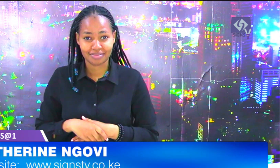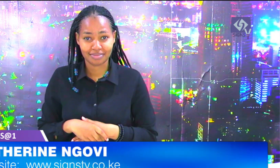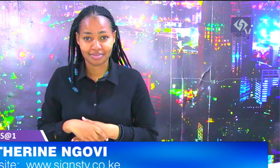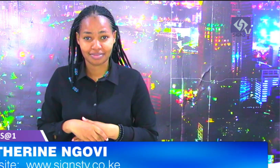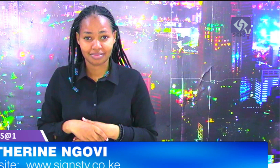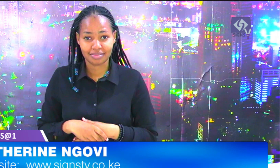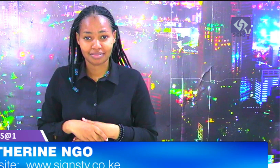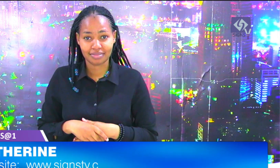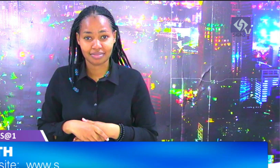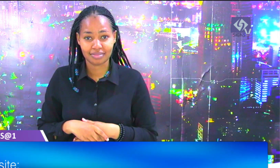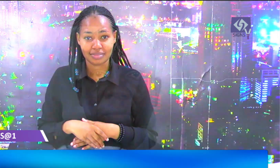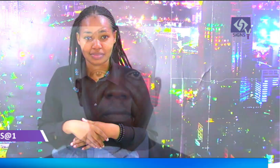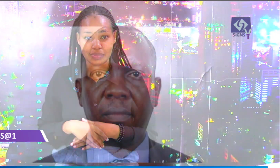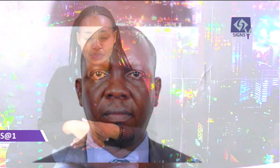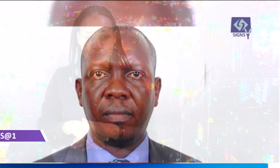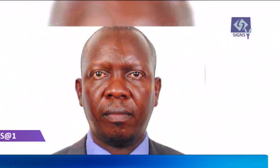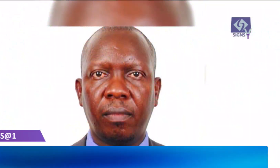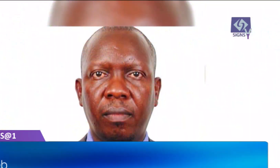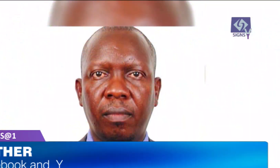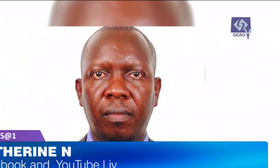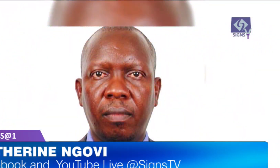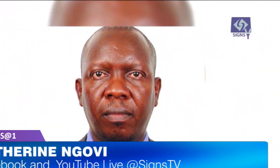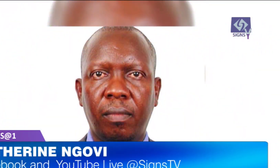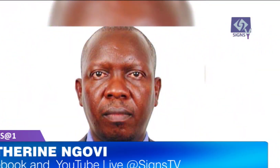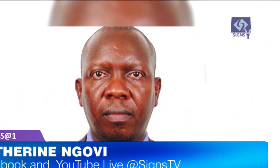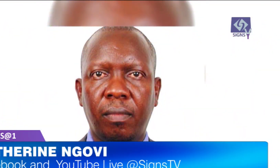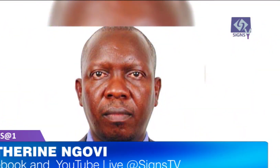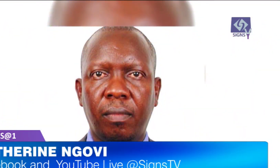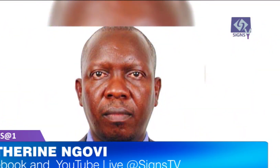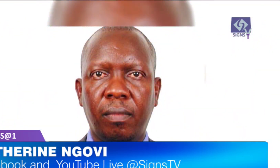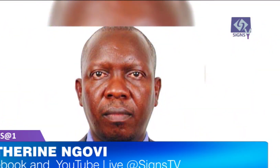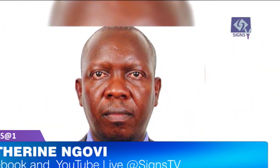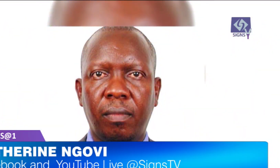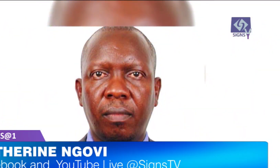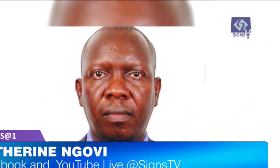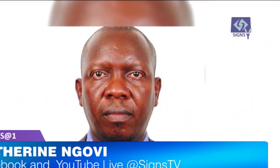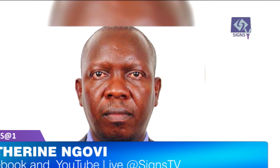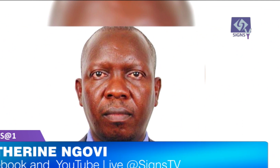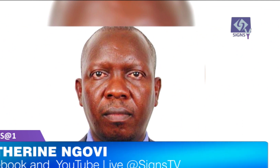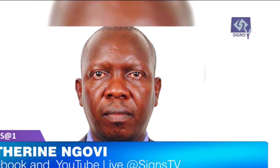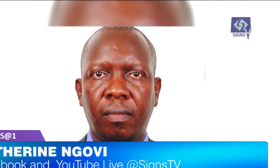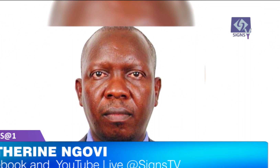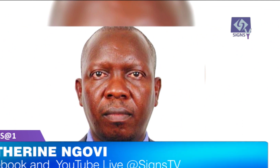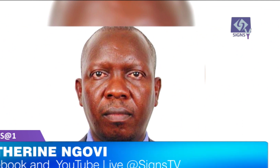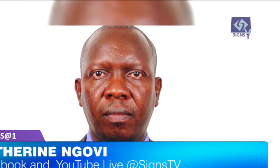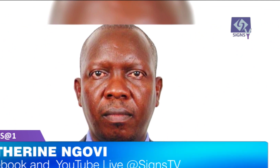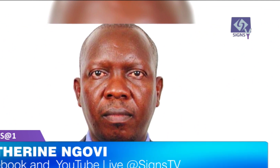President William Ruto announced on Wednesday that Kenya has reached agreements with global digital